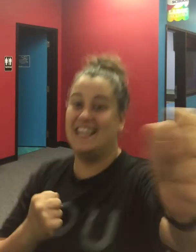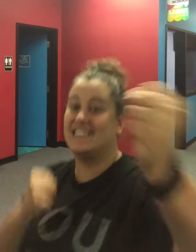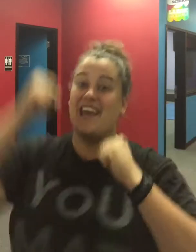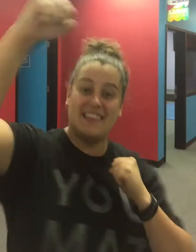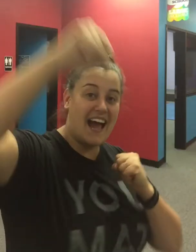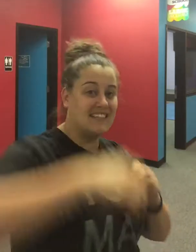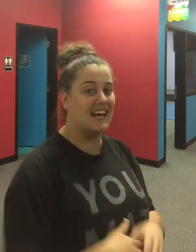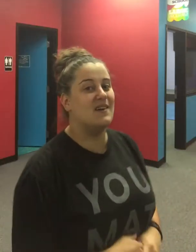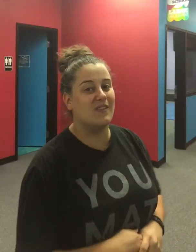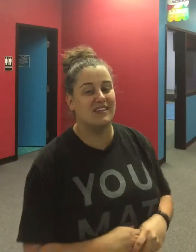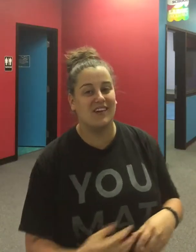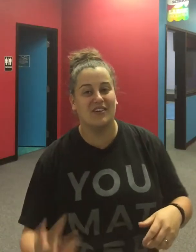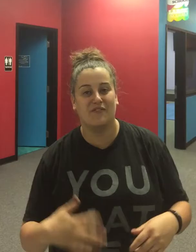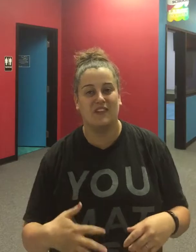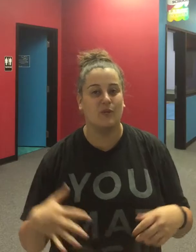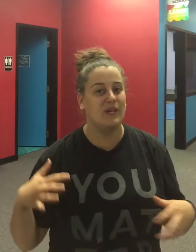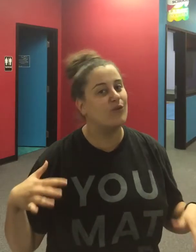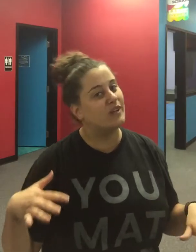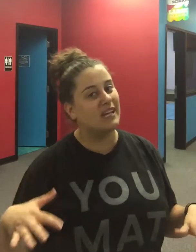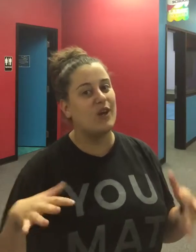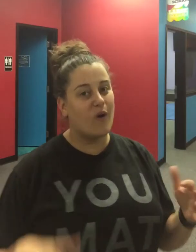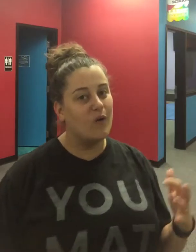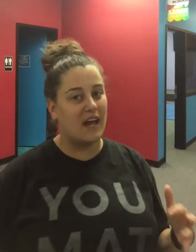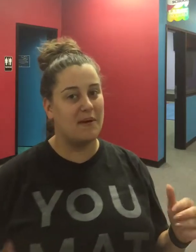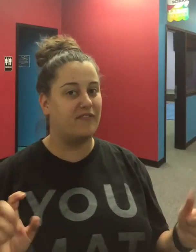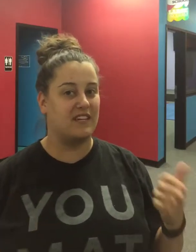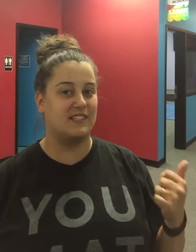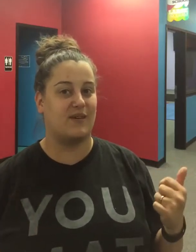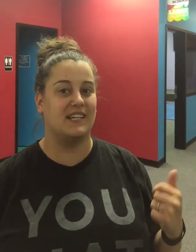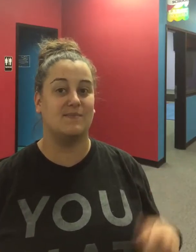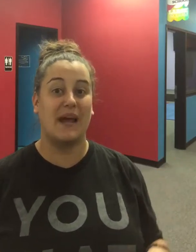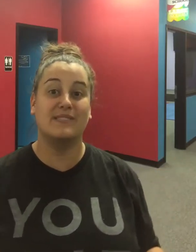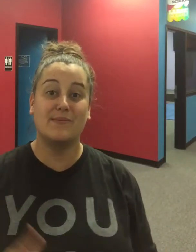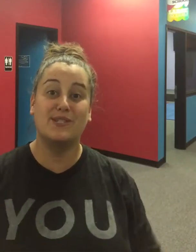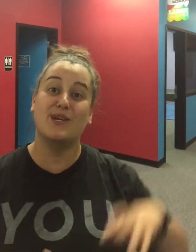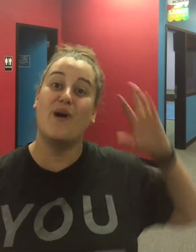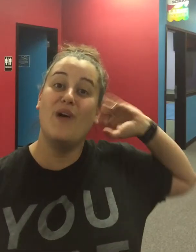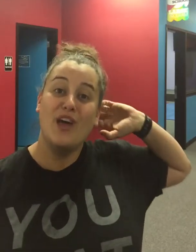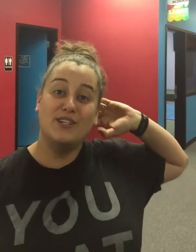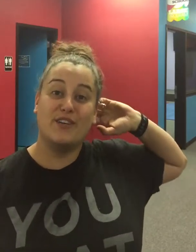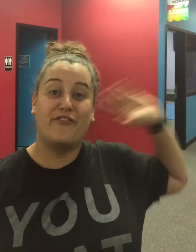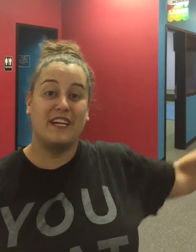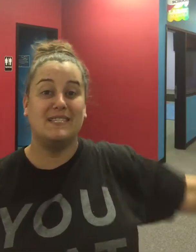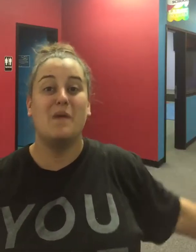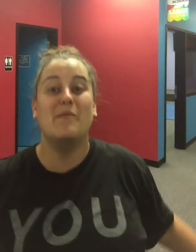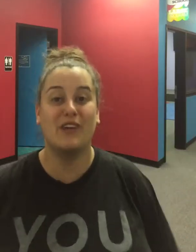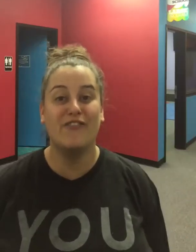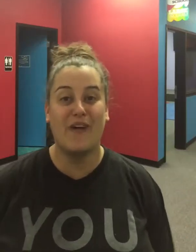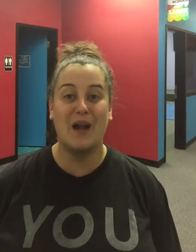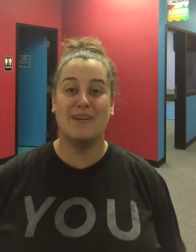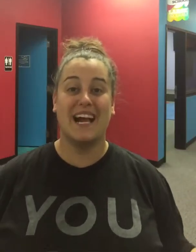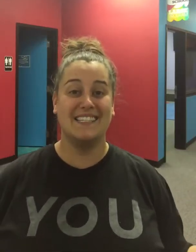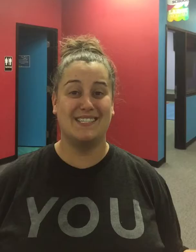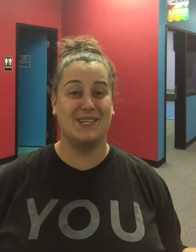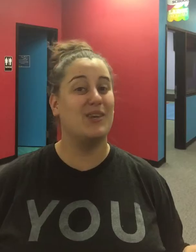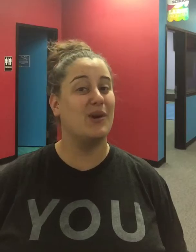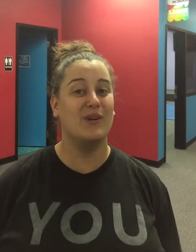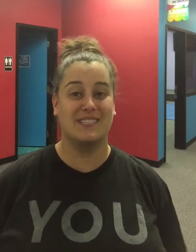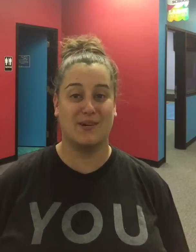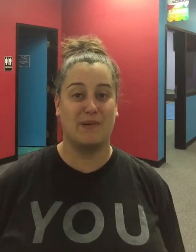is that? I know that down here in Findlay, we don't really know a whole lot about Fleet's Donuts, but I was able to go to the Fleet's Pumpkin Farm, and guys, it's the cutest little